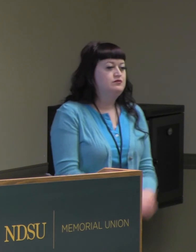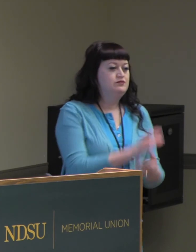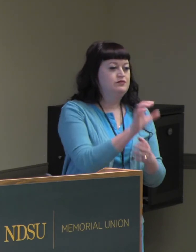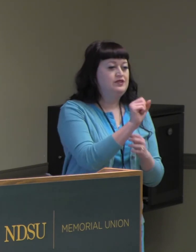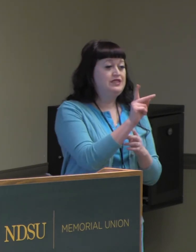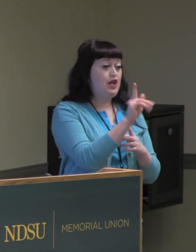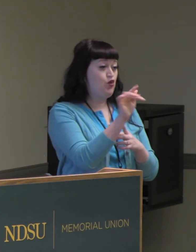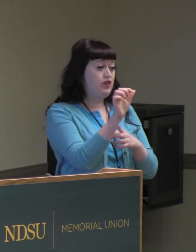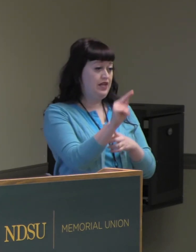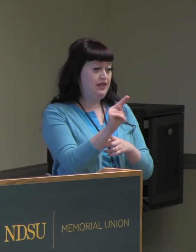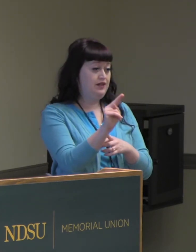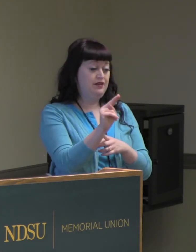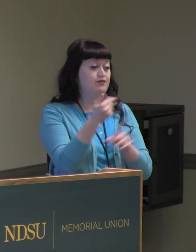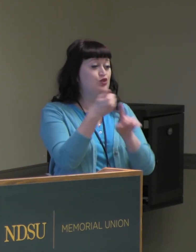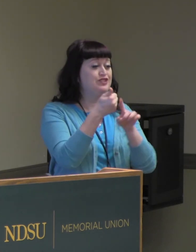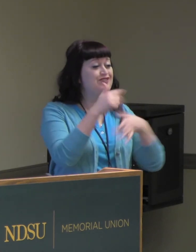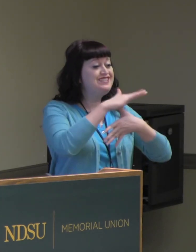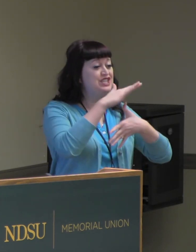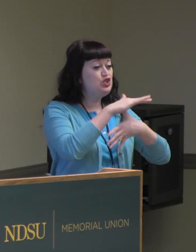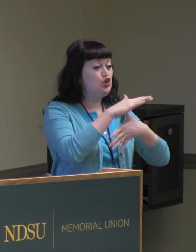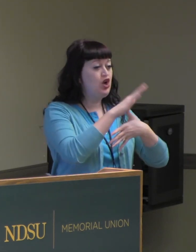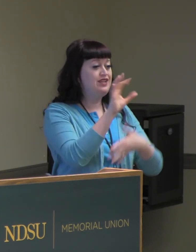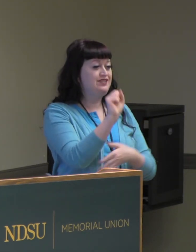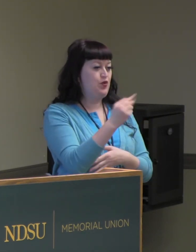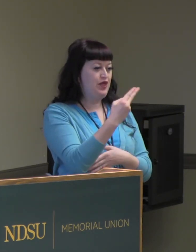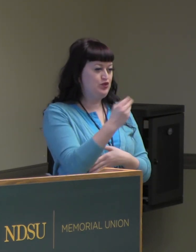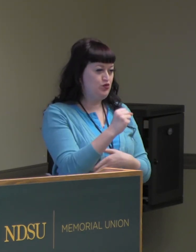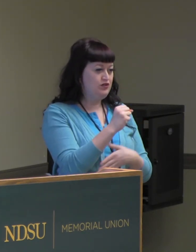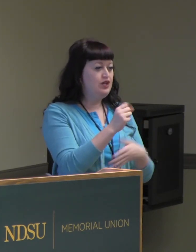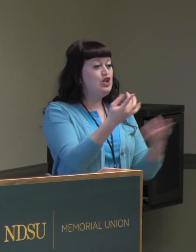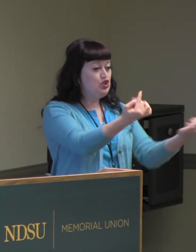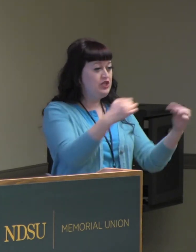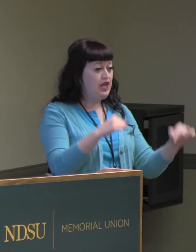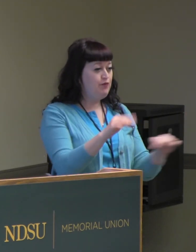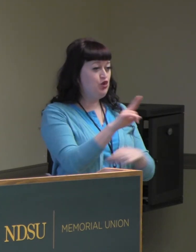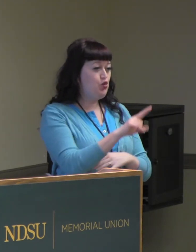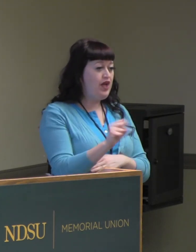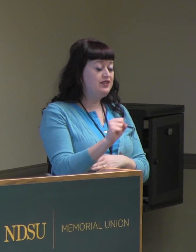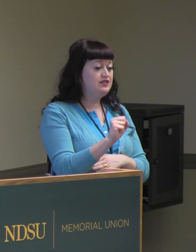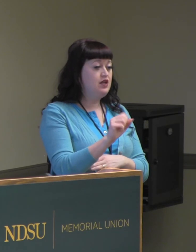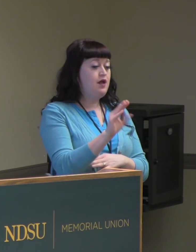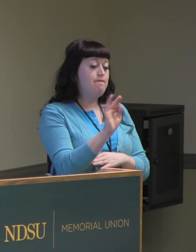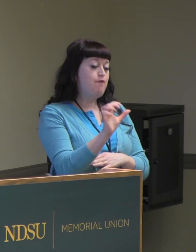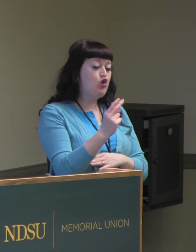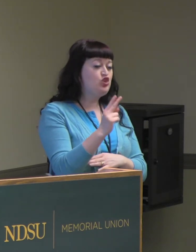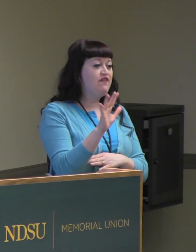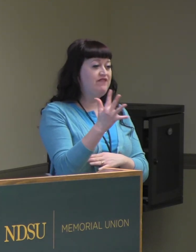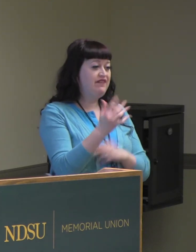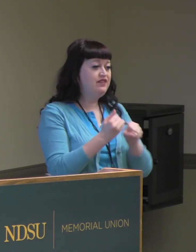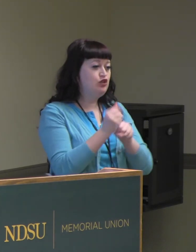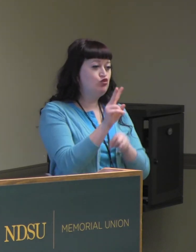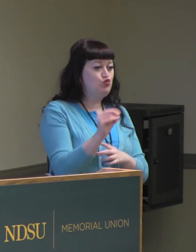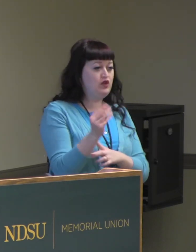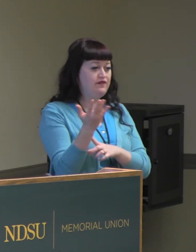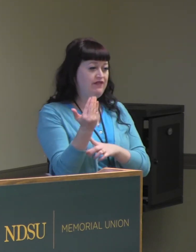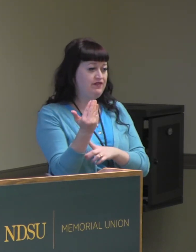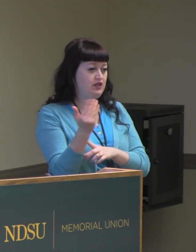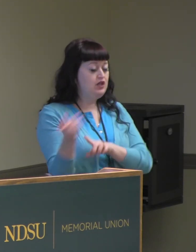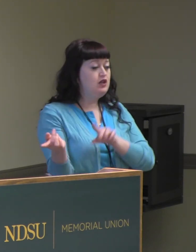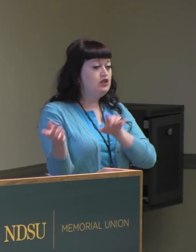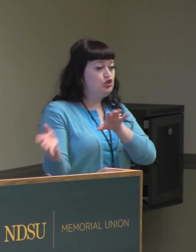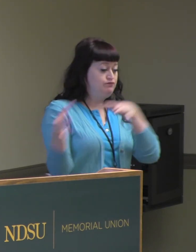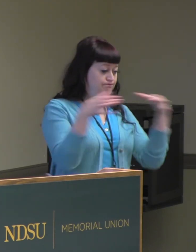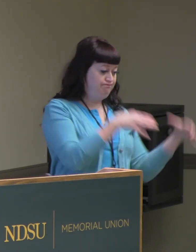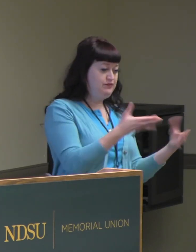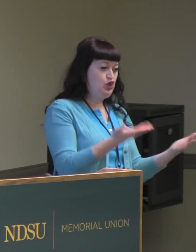Sacrilene Grace Quee is a senior at Fargo South High School. She came to the U.S. on the 5th of March, 2015. She came with her